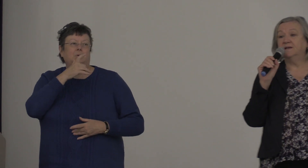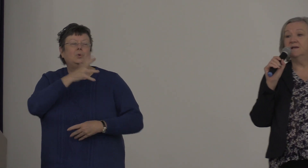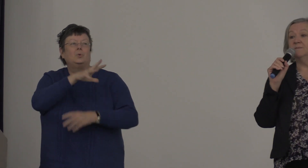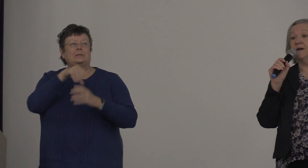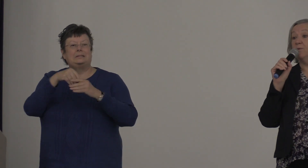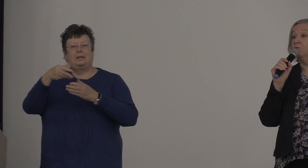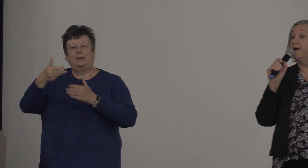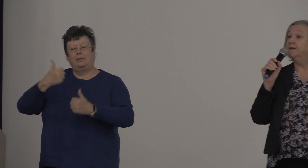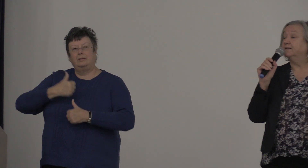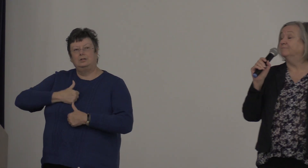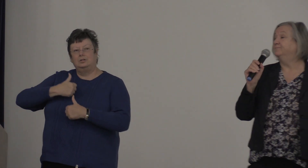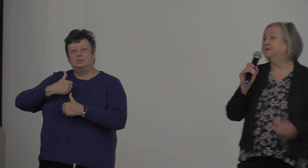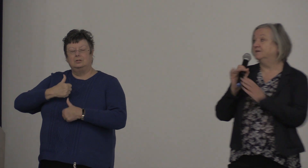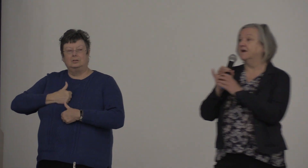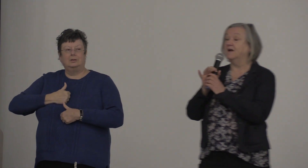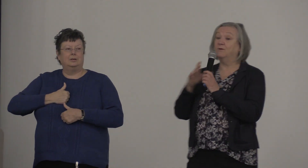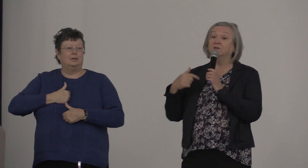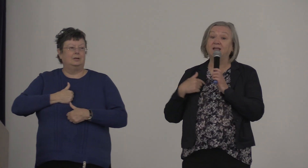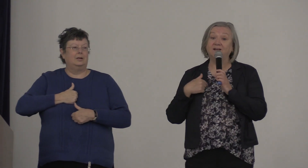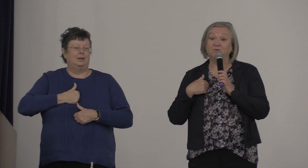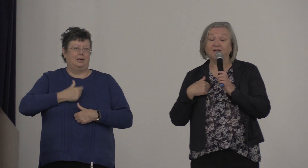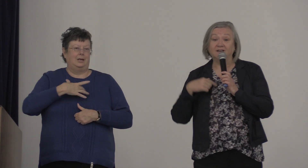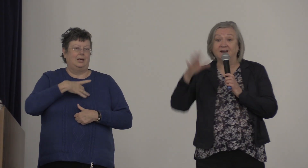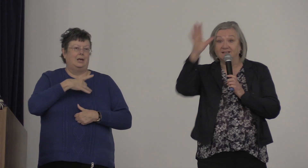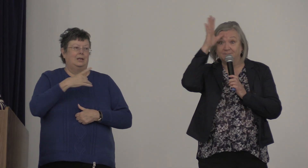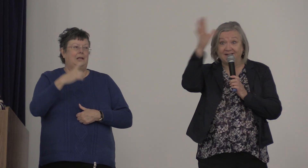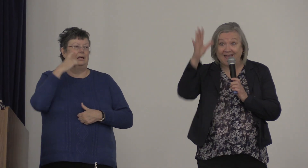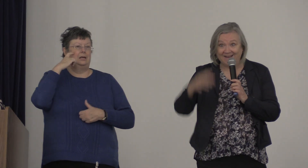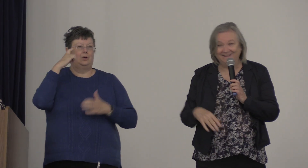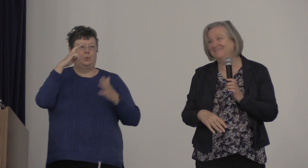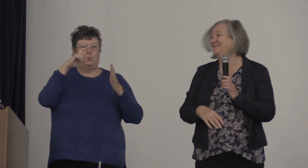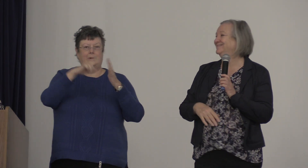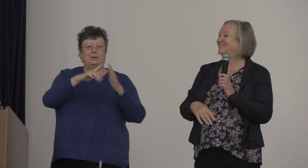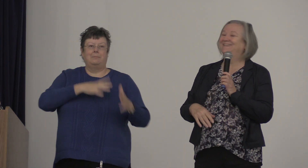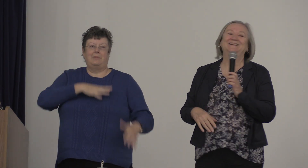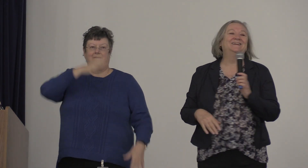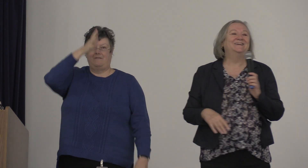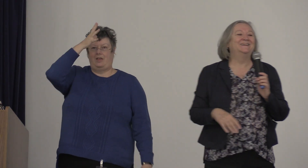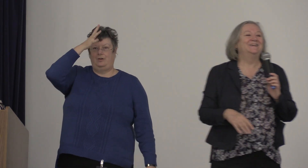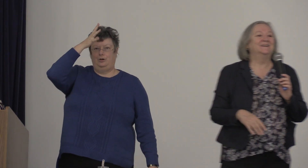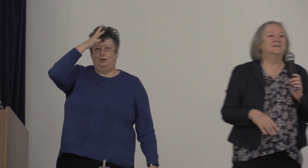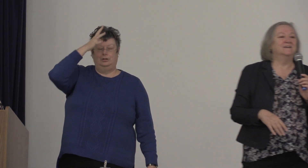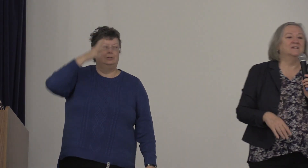forces, but I would like to recognize my dad.